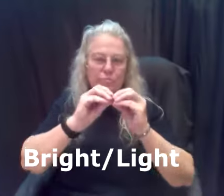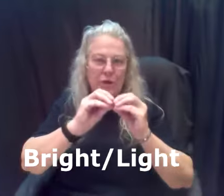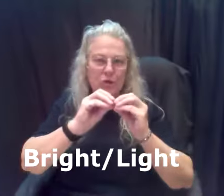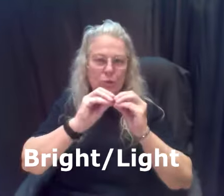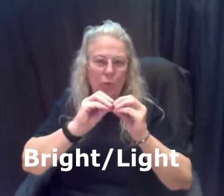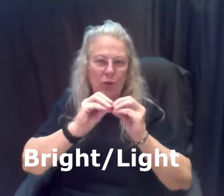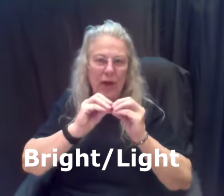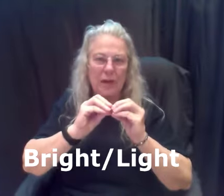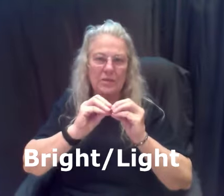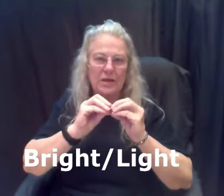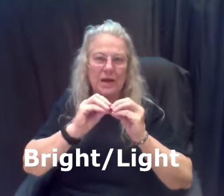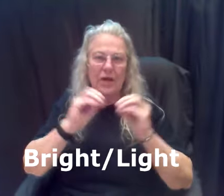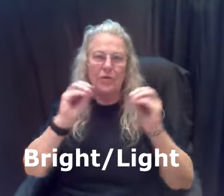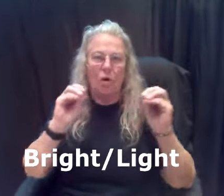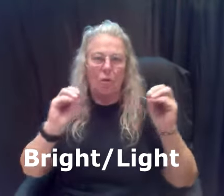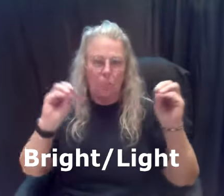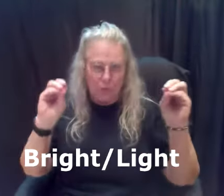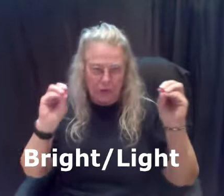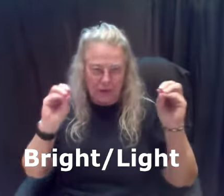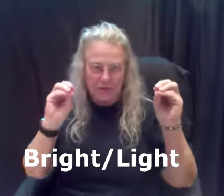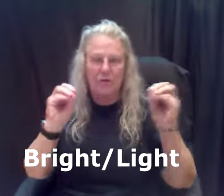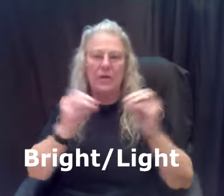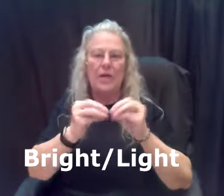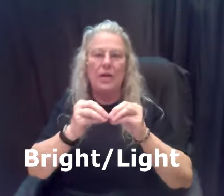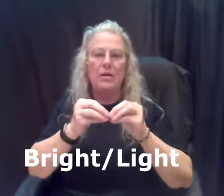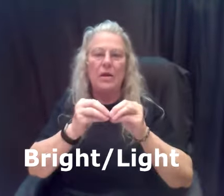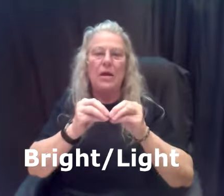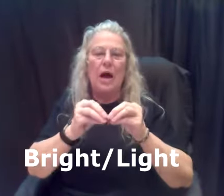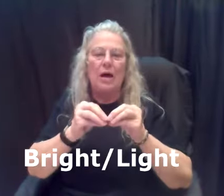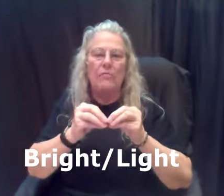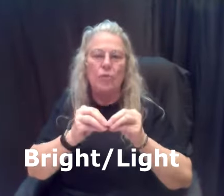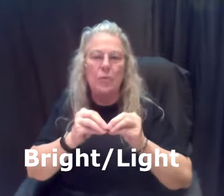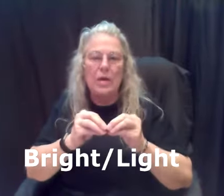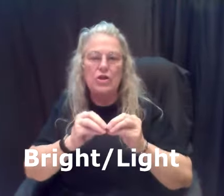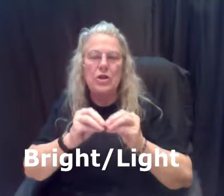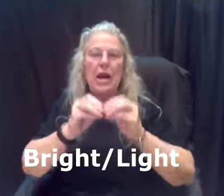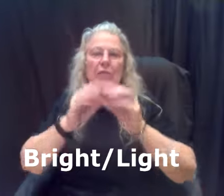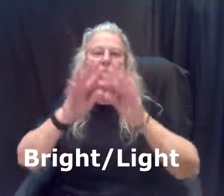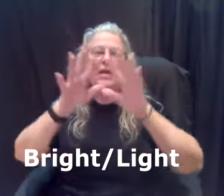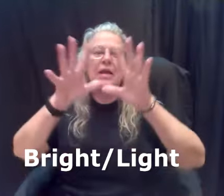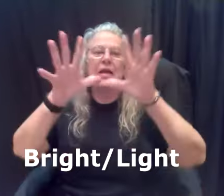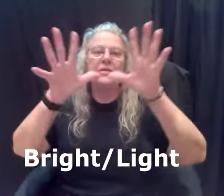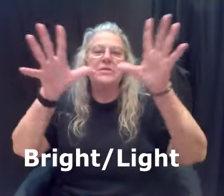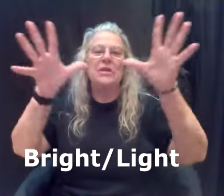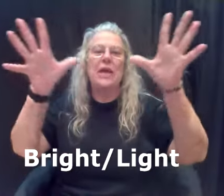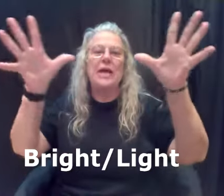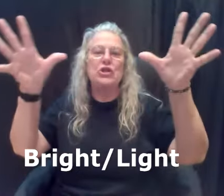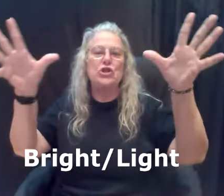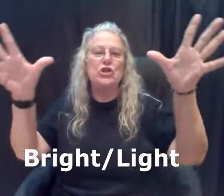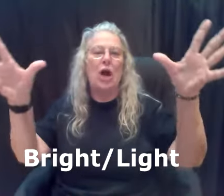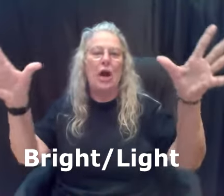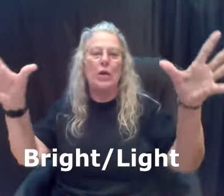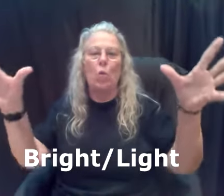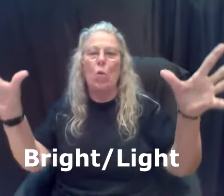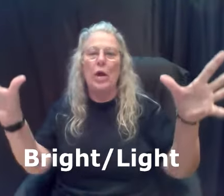pinch both hands together. All your hands are in that formation, and then it lets the light shine way